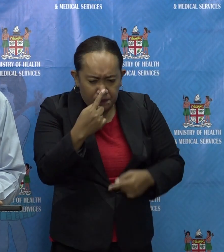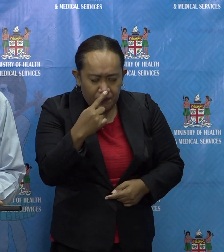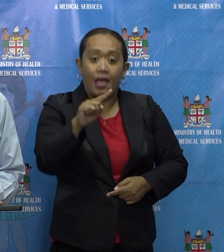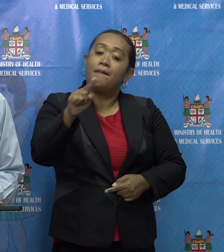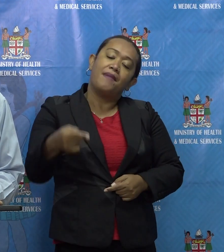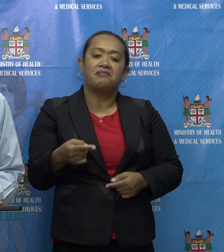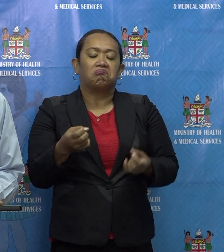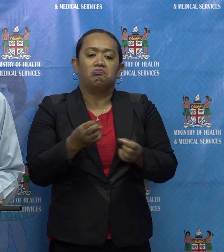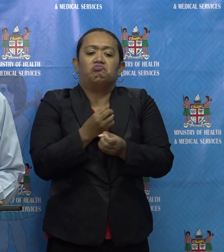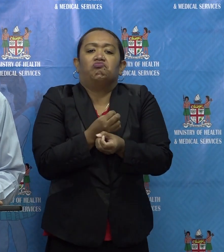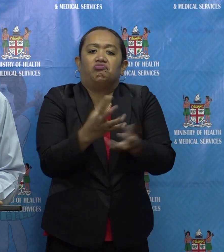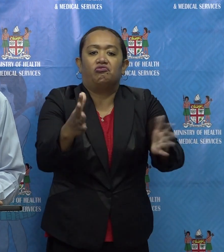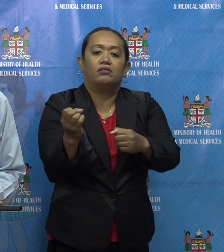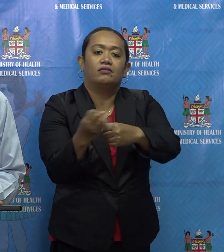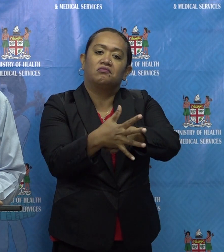source point of transmission.